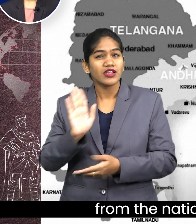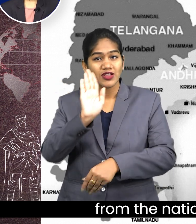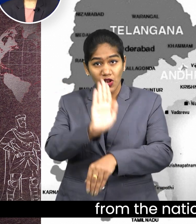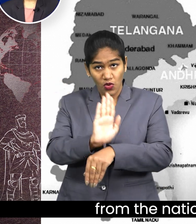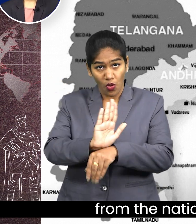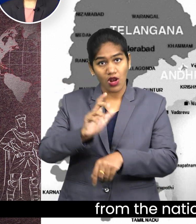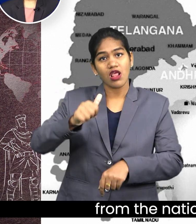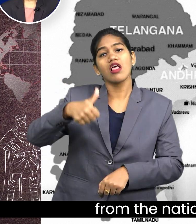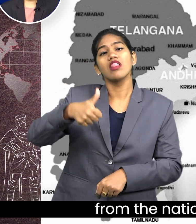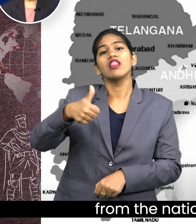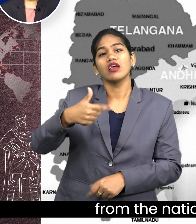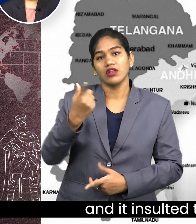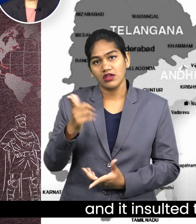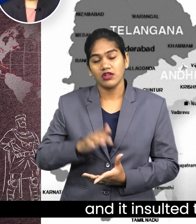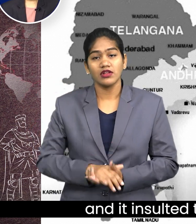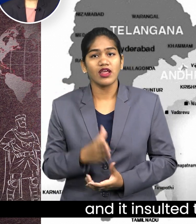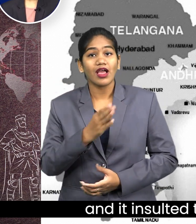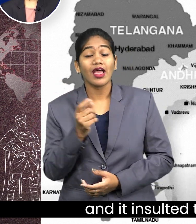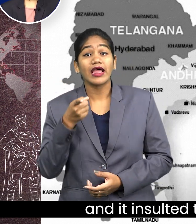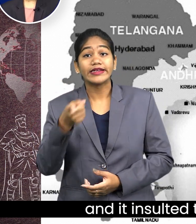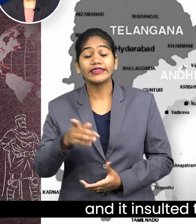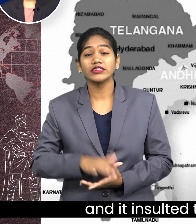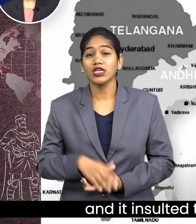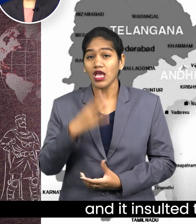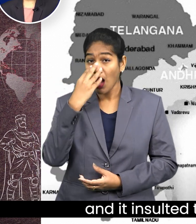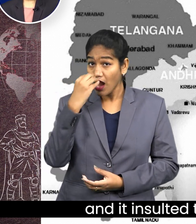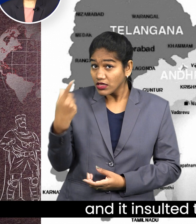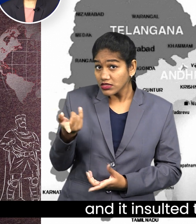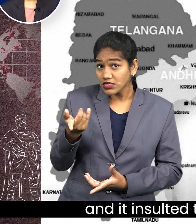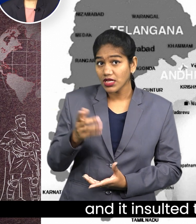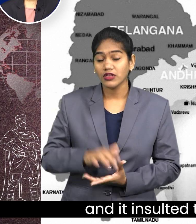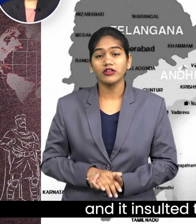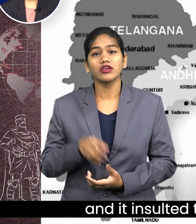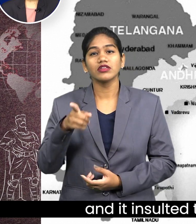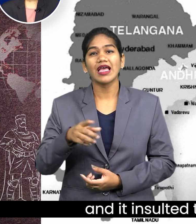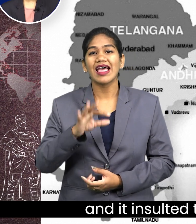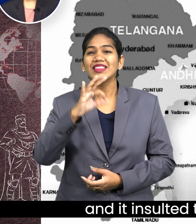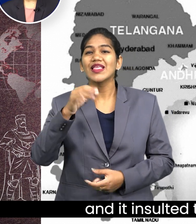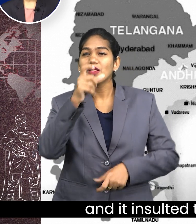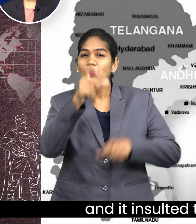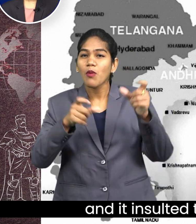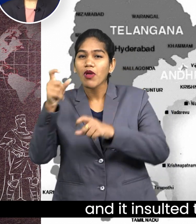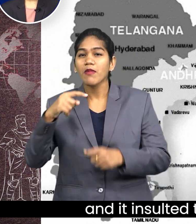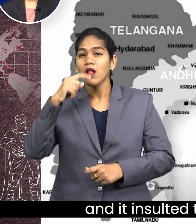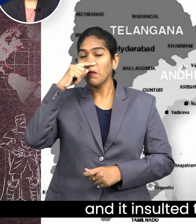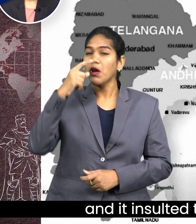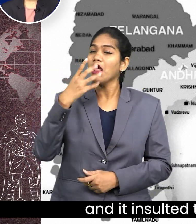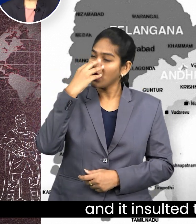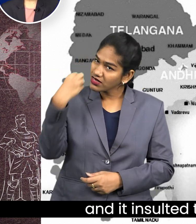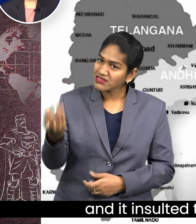and it insulted the pride of Telugu people.